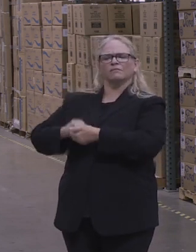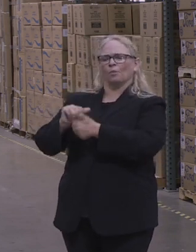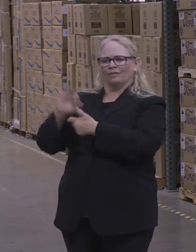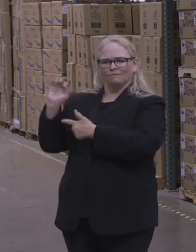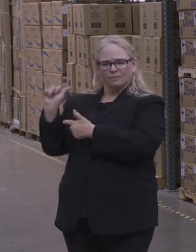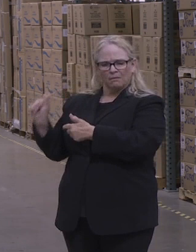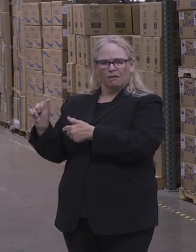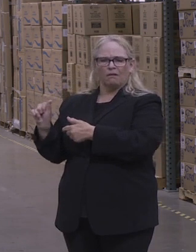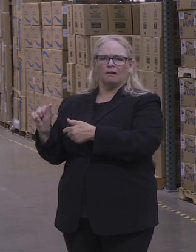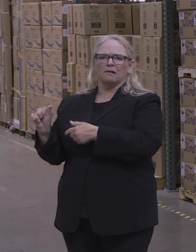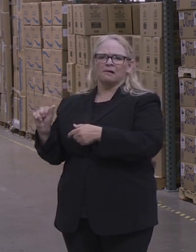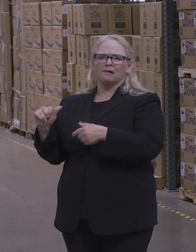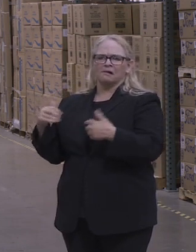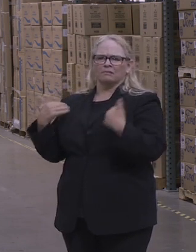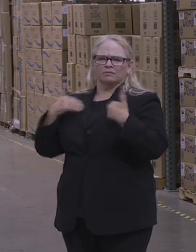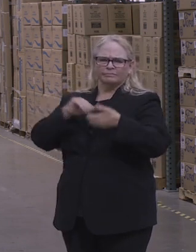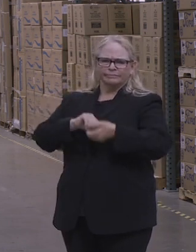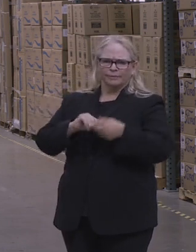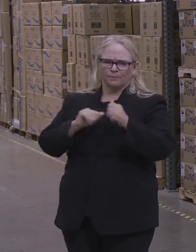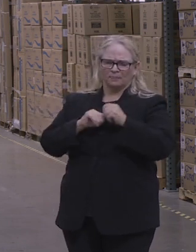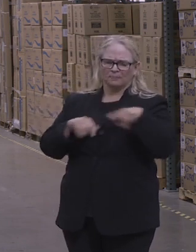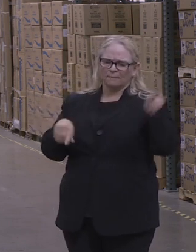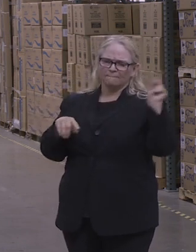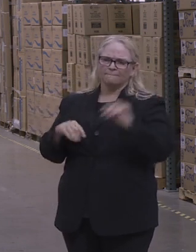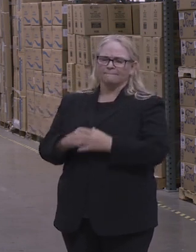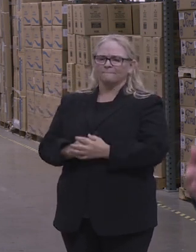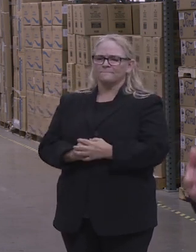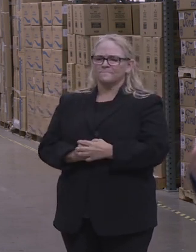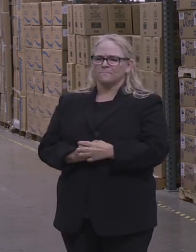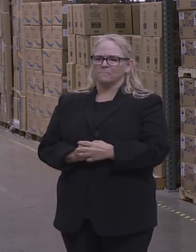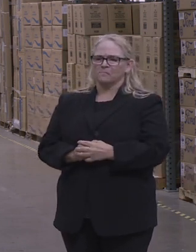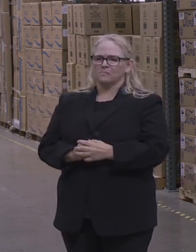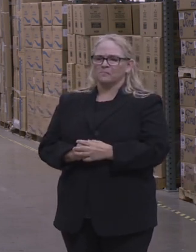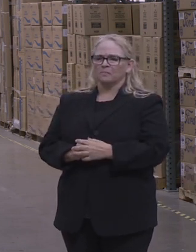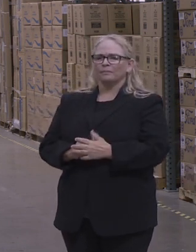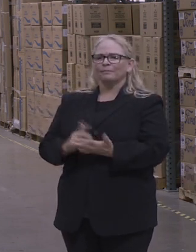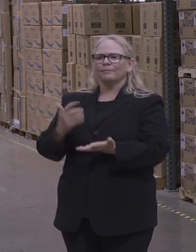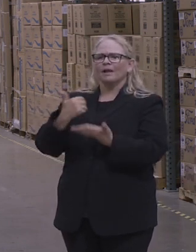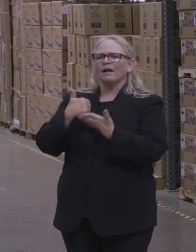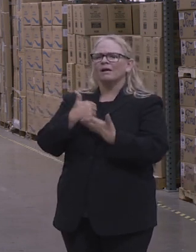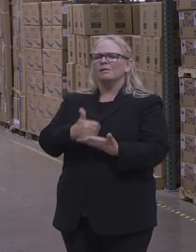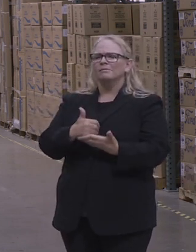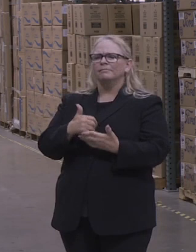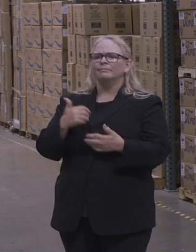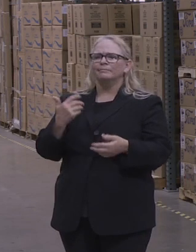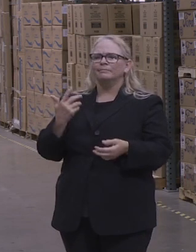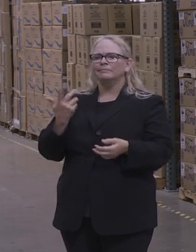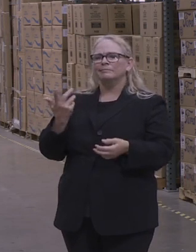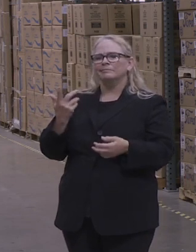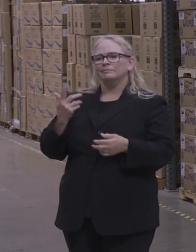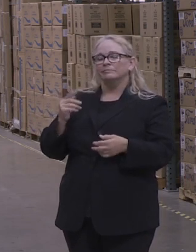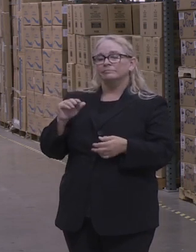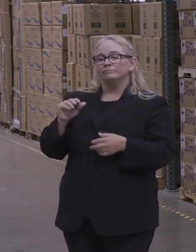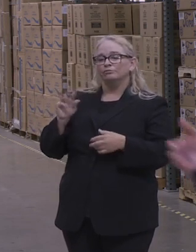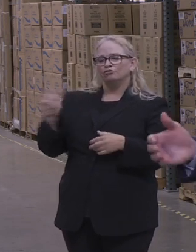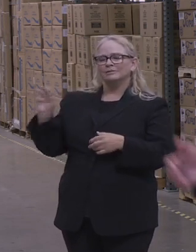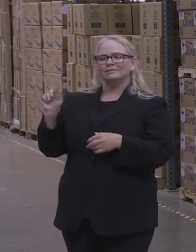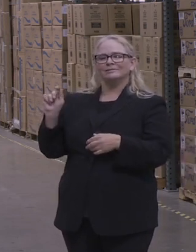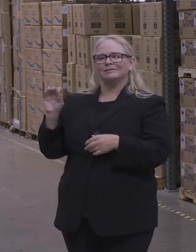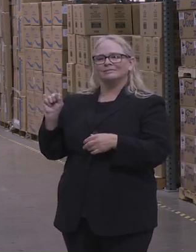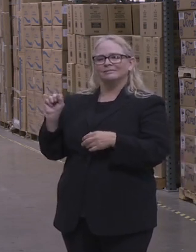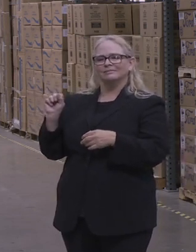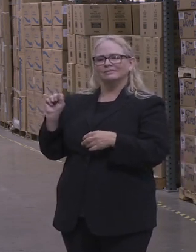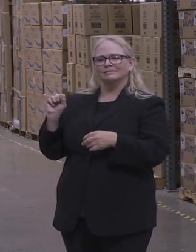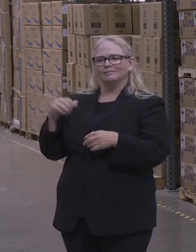of partnership as well, which demonstrably was advanced in a Western States collaborative to be supportive of procurement. You're